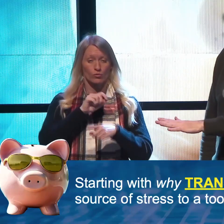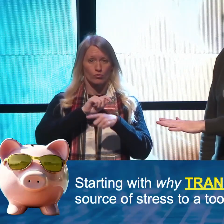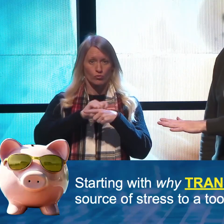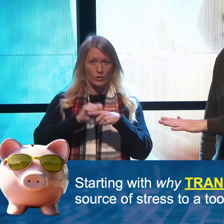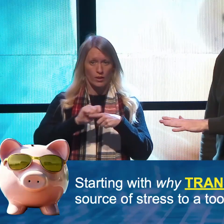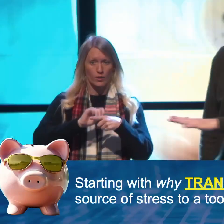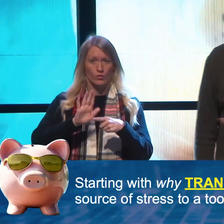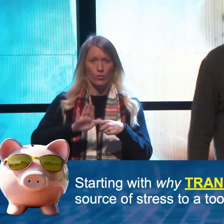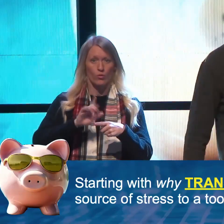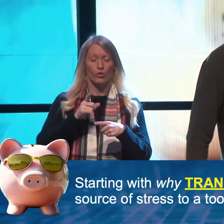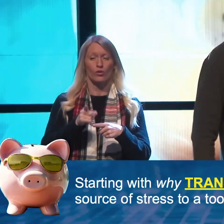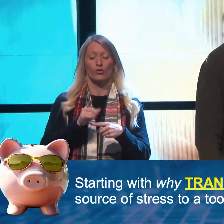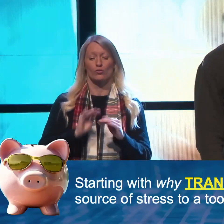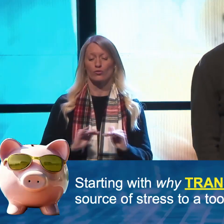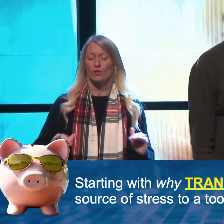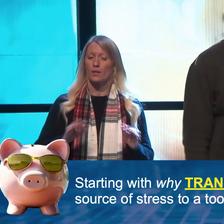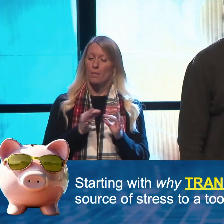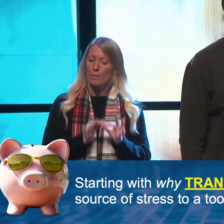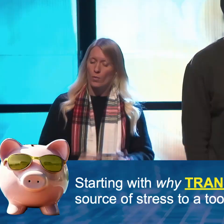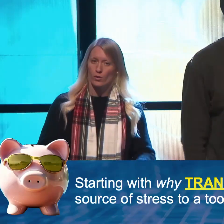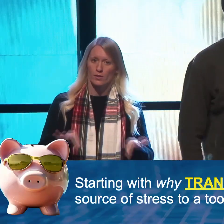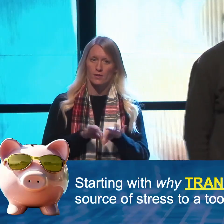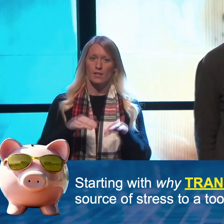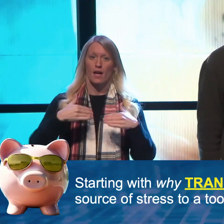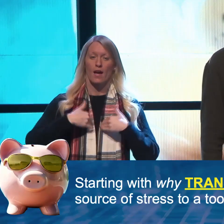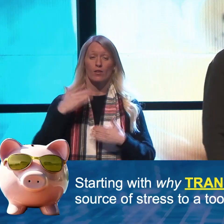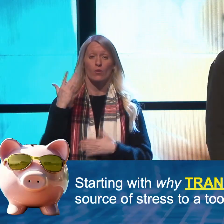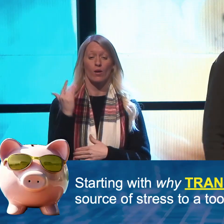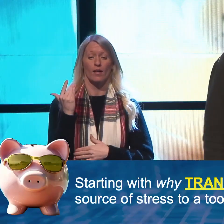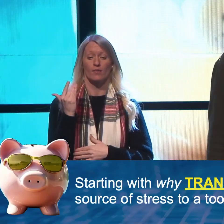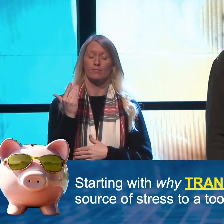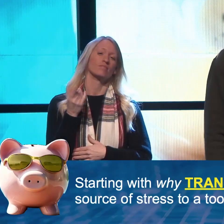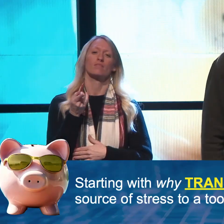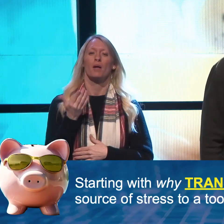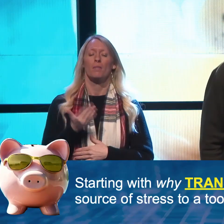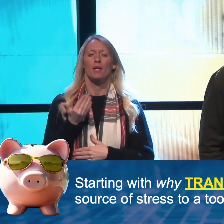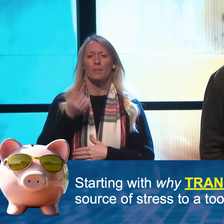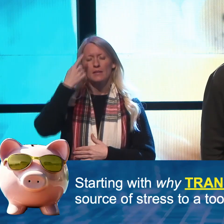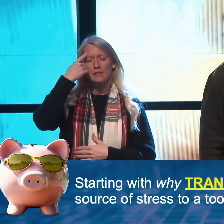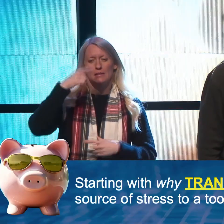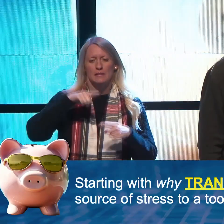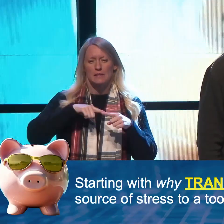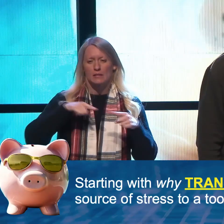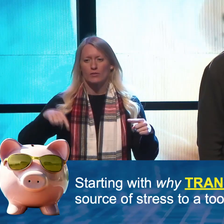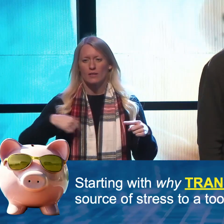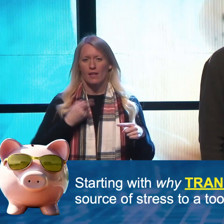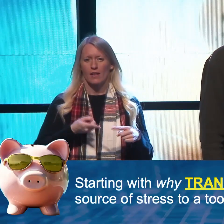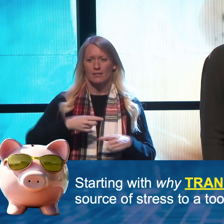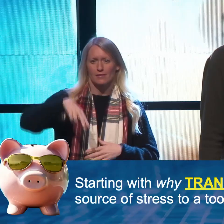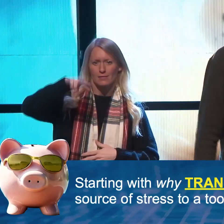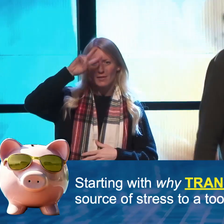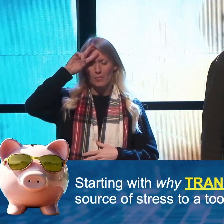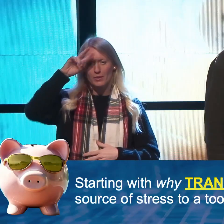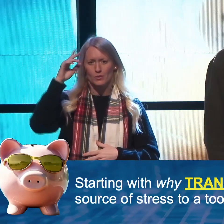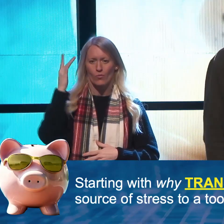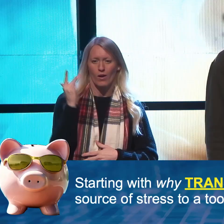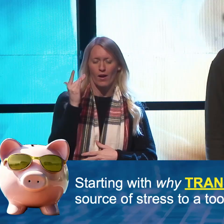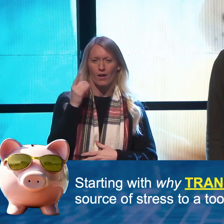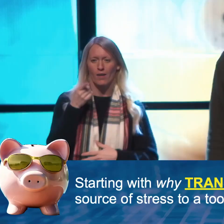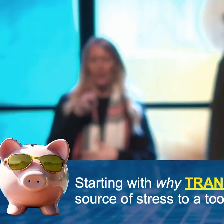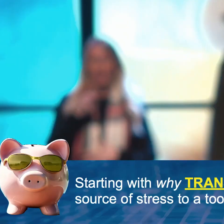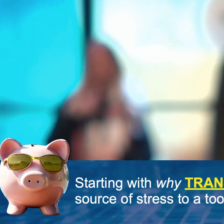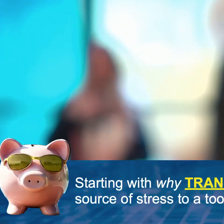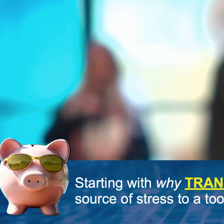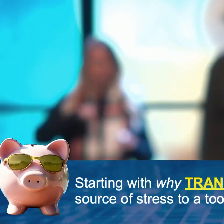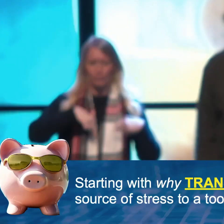why. And their why can be different than yours. You might even disagree. You might say, that is the dumbest why I've ever heard. But hey, if it works for you. I